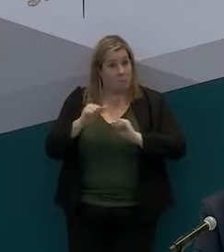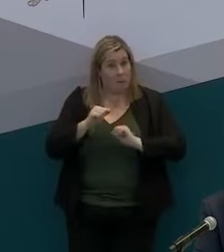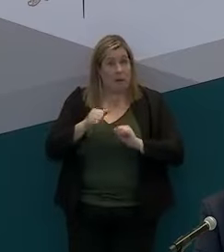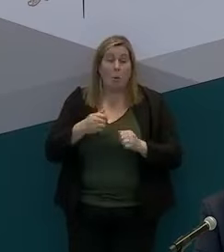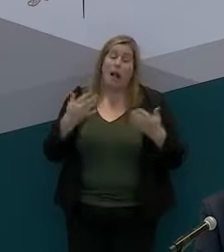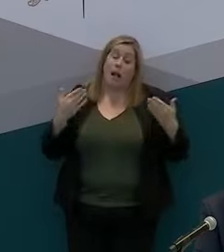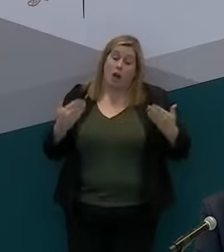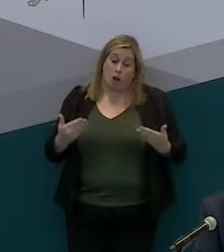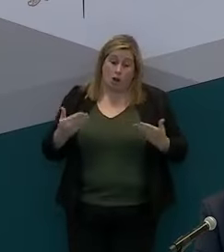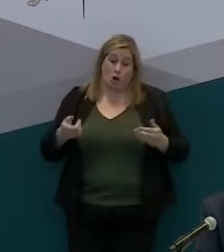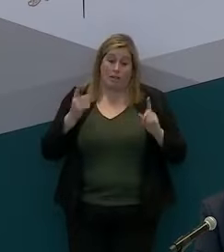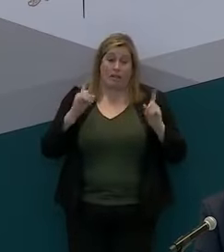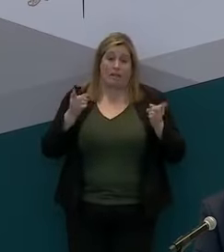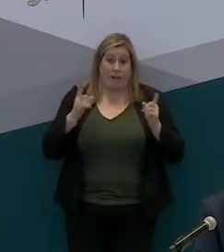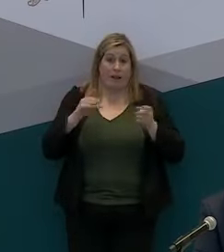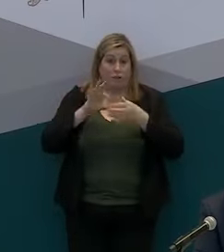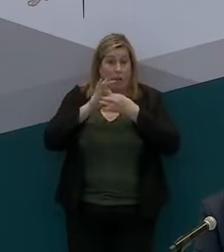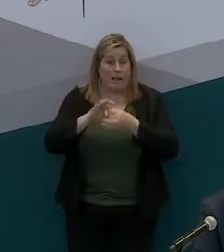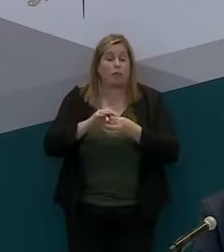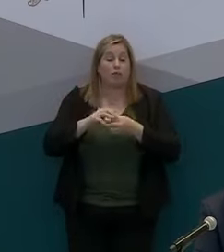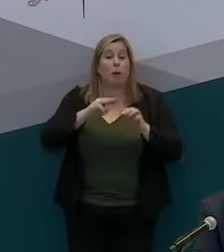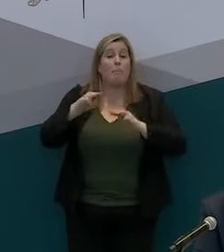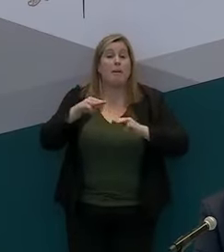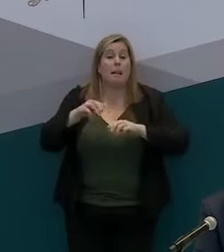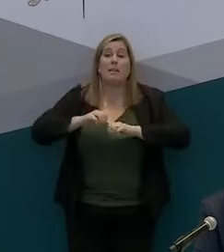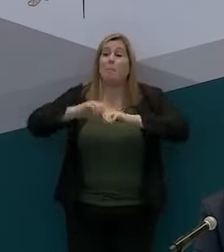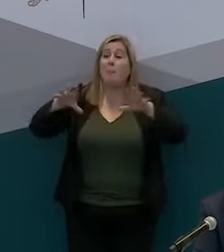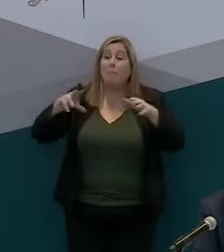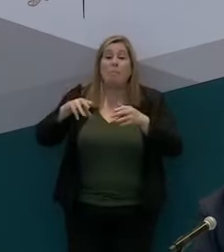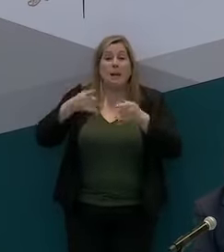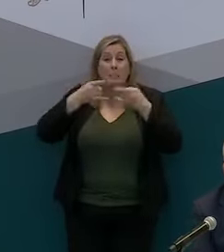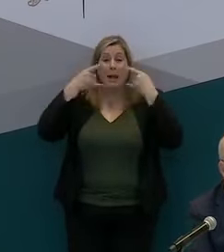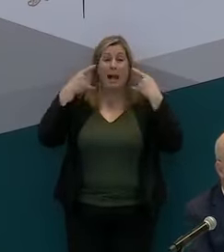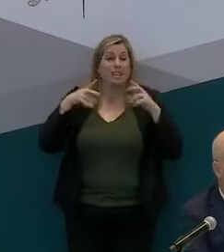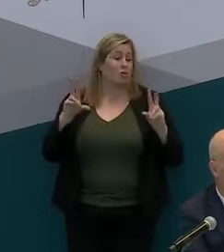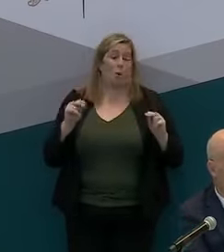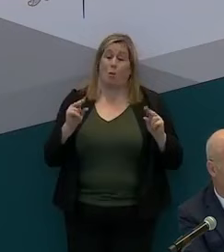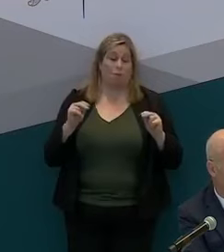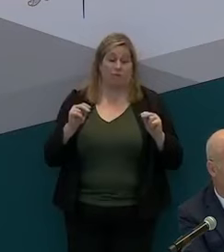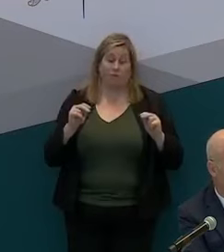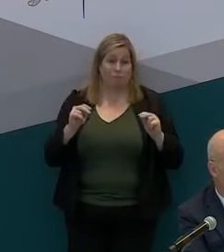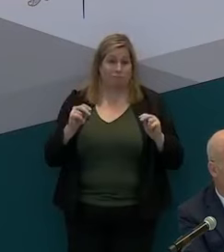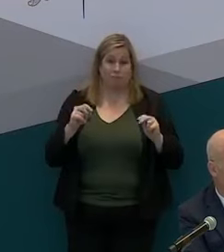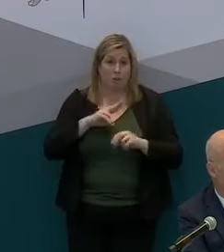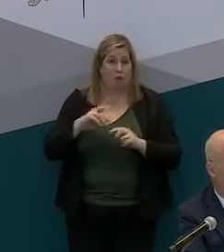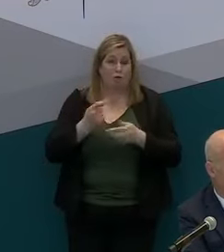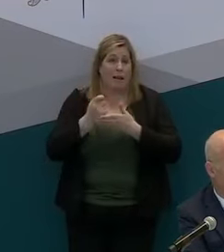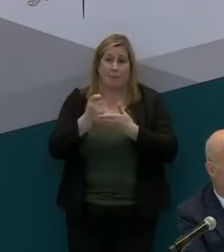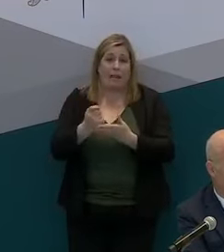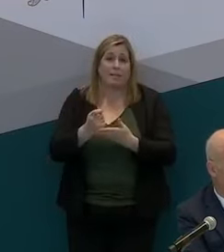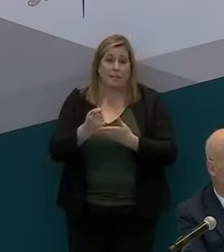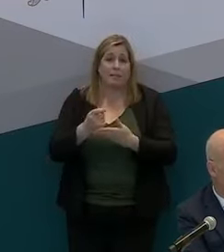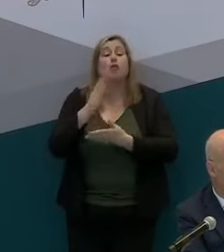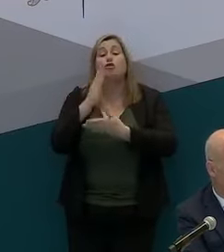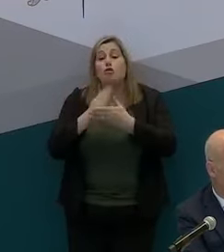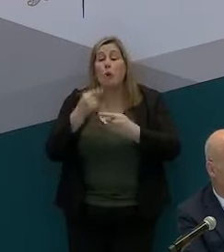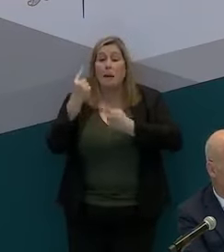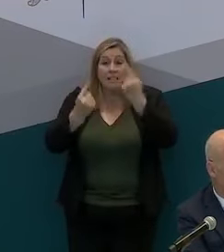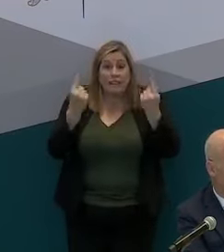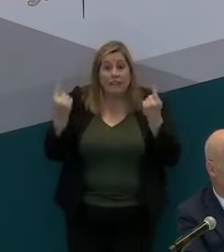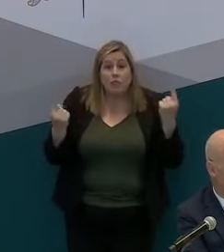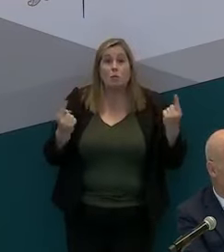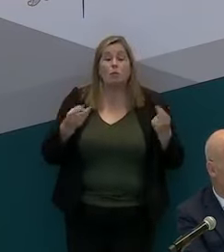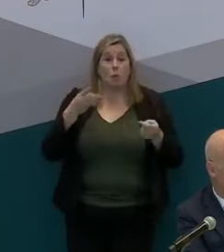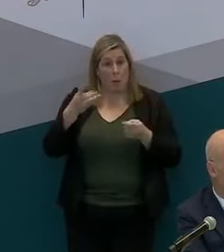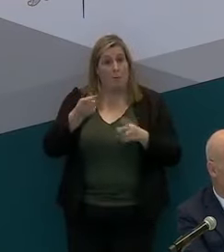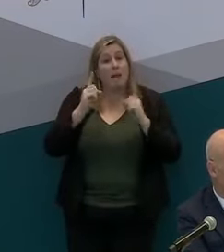that we have is in relation to the members of the public. We don't recommend masks for general use in the public. There are individuals among the public who will be advised